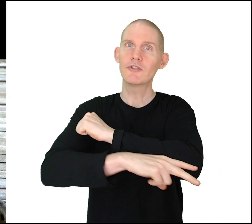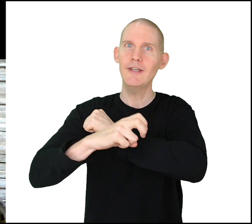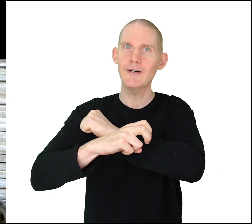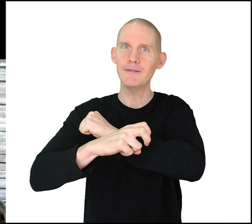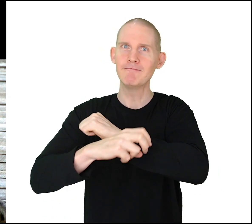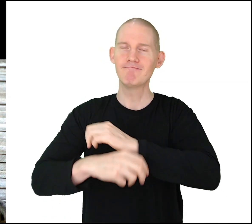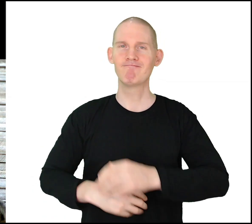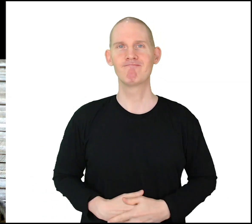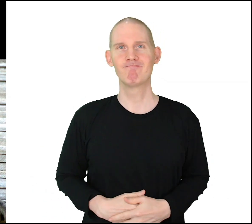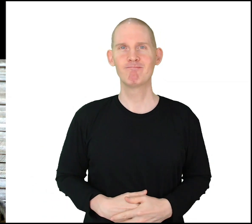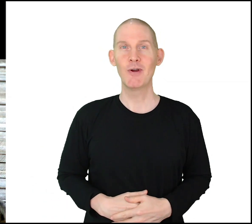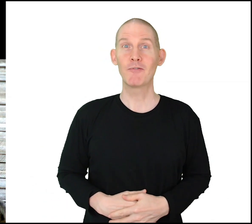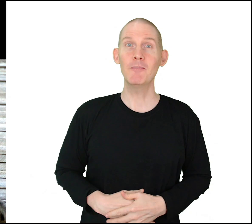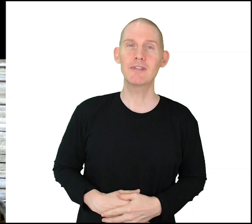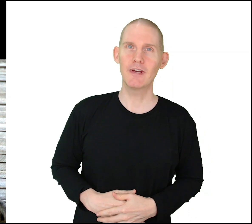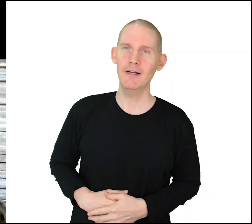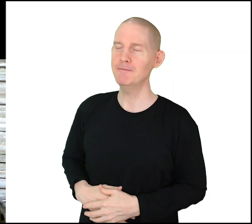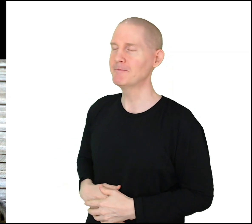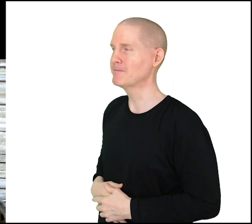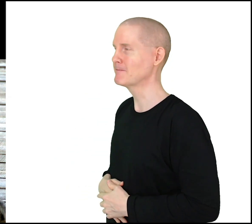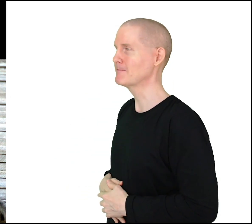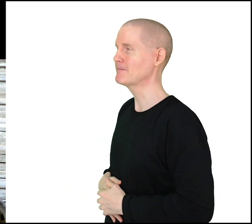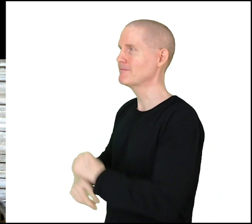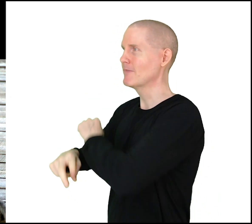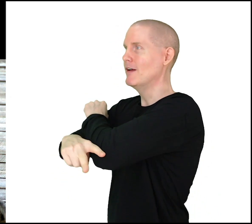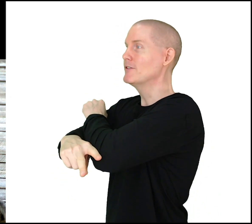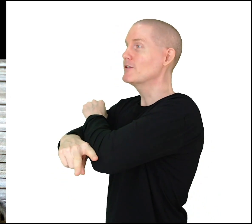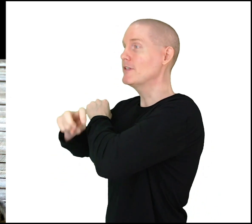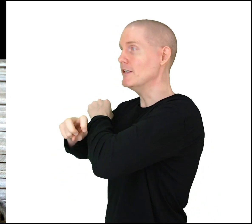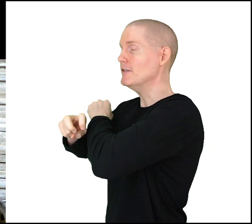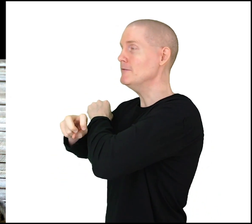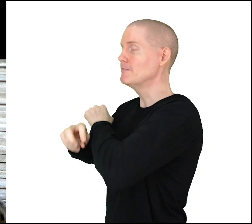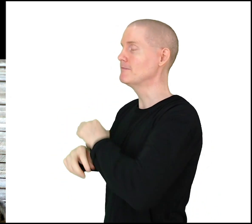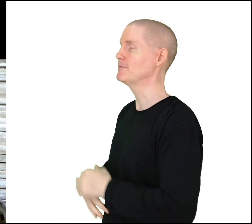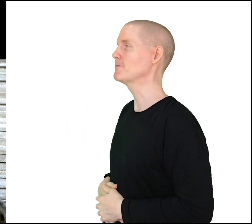steal. From the side, steal.